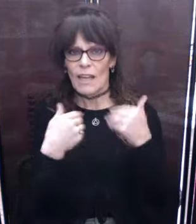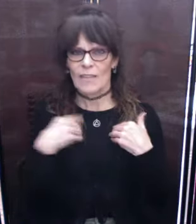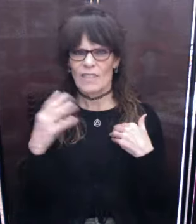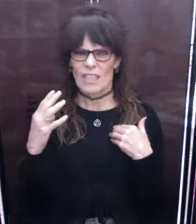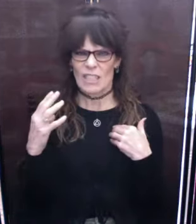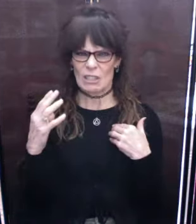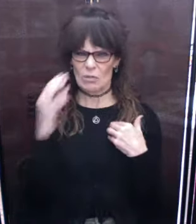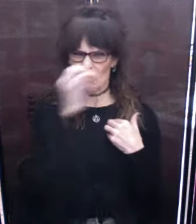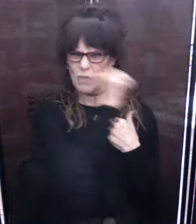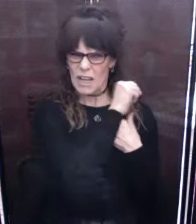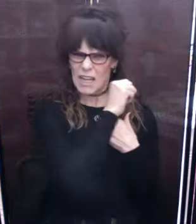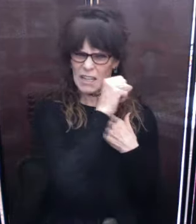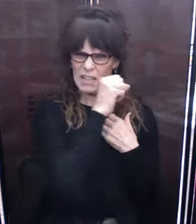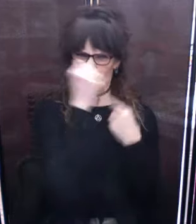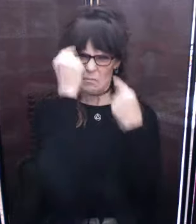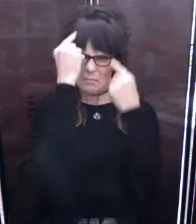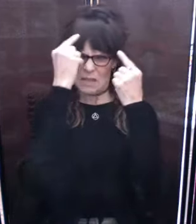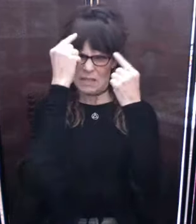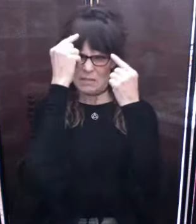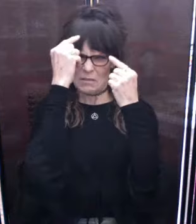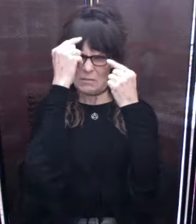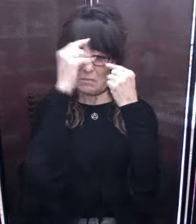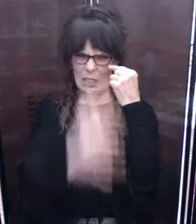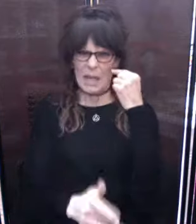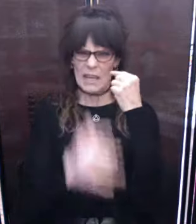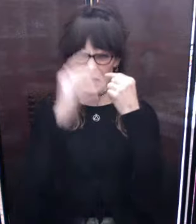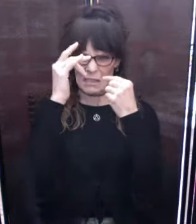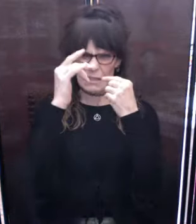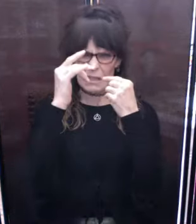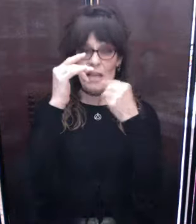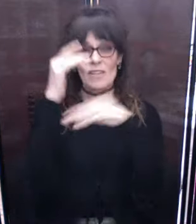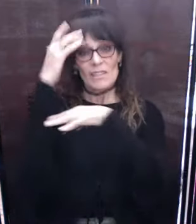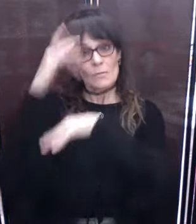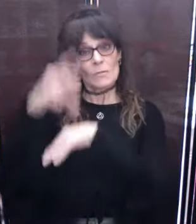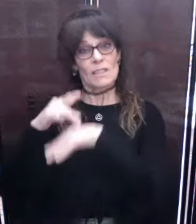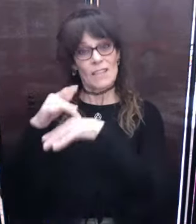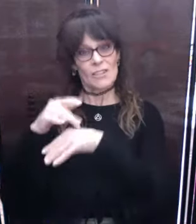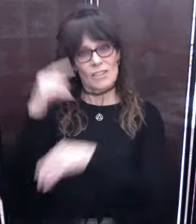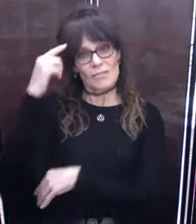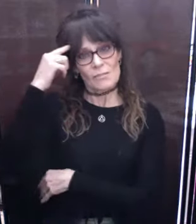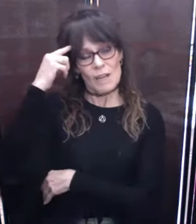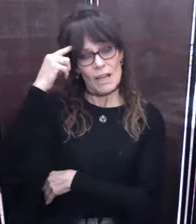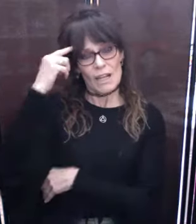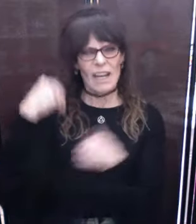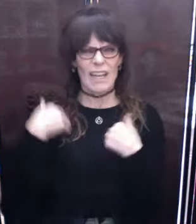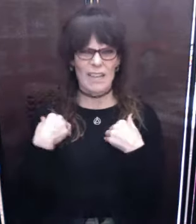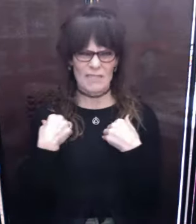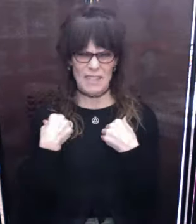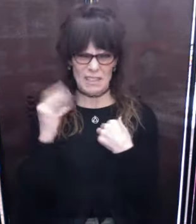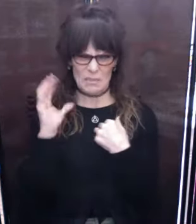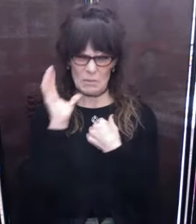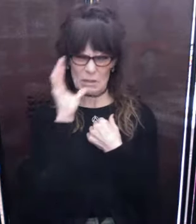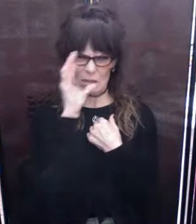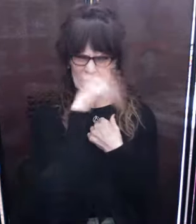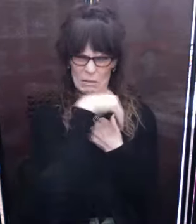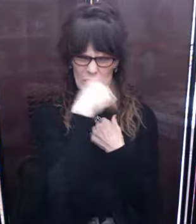spots. I have this obsession of the mind. I have these peculiar mental twists. These are all different phrases that